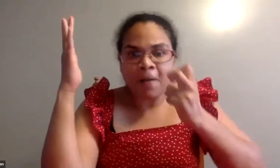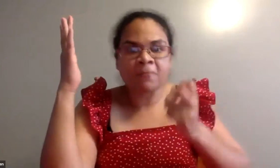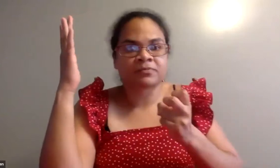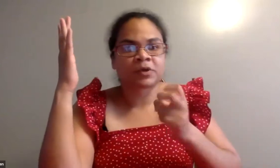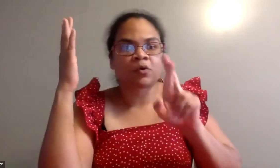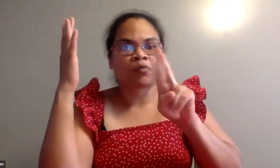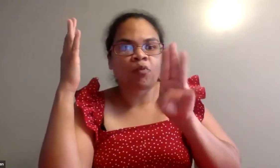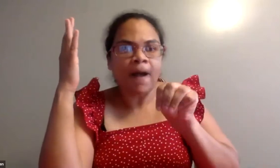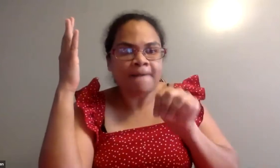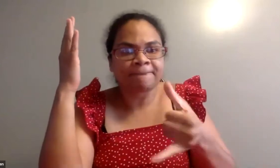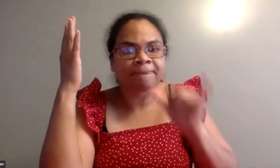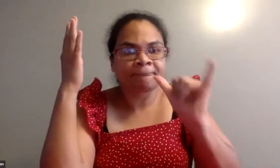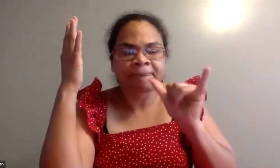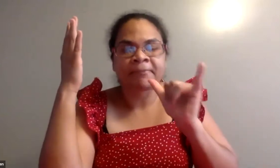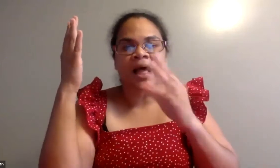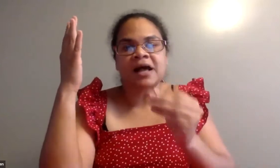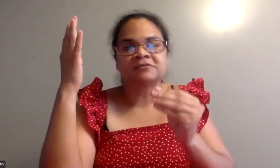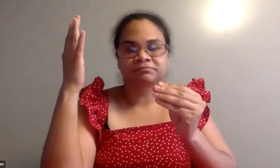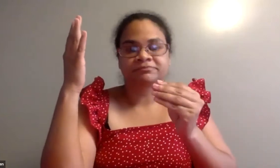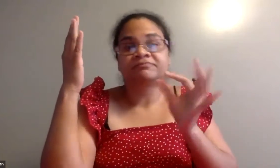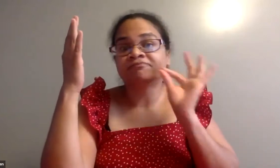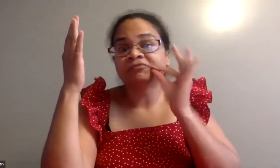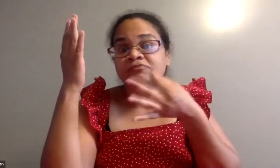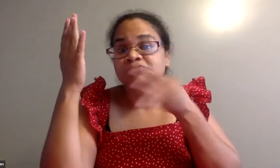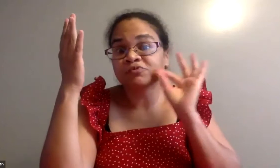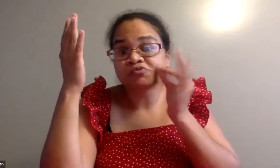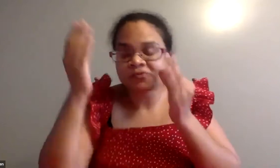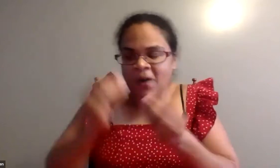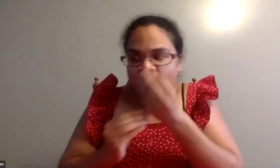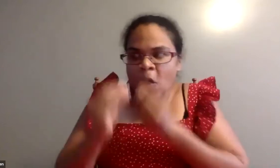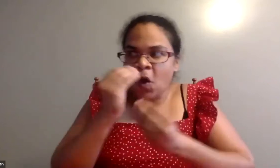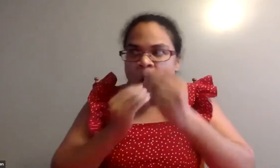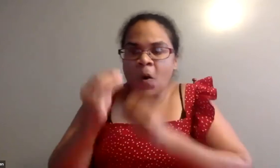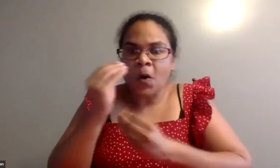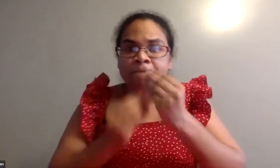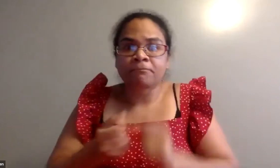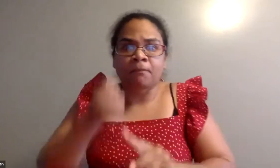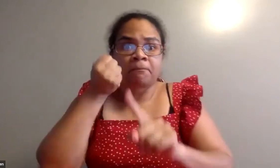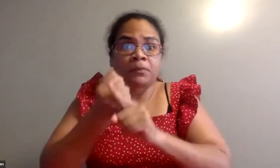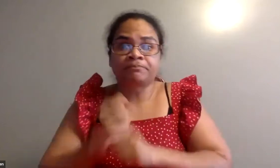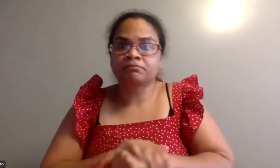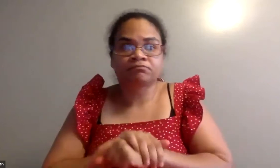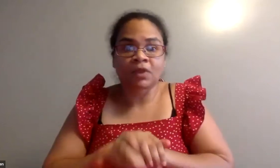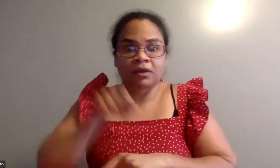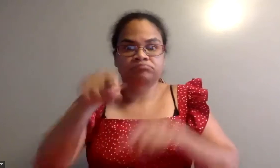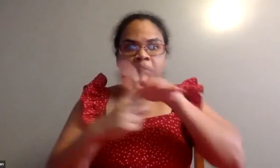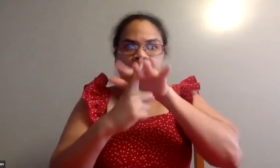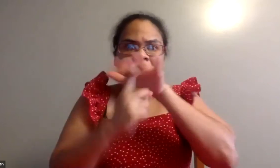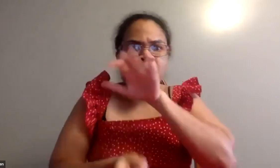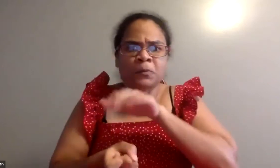village snuck in, took the rum and drank it, took some of the fruit offerings and ate it. And then